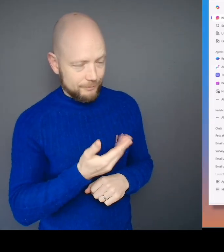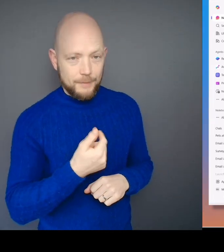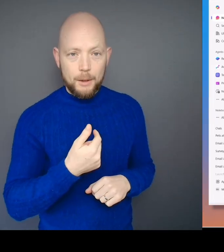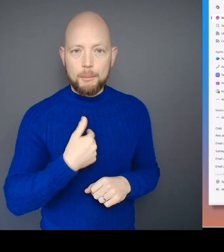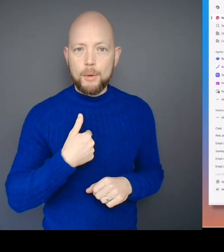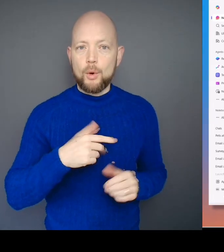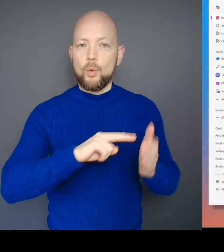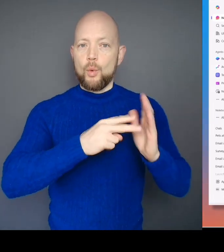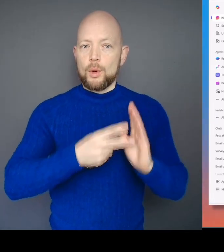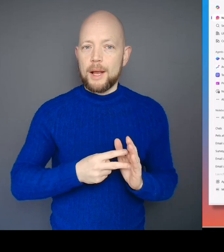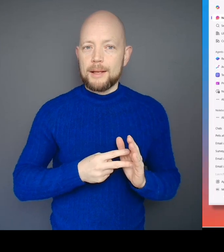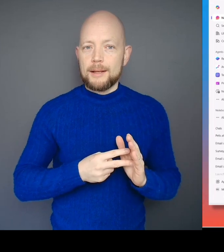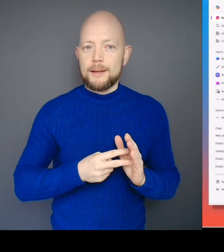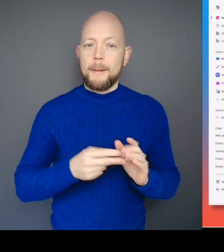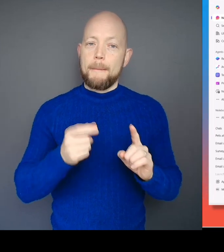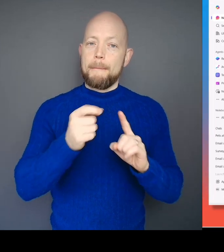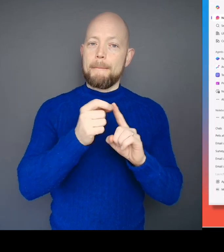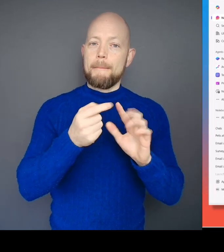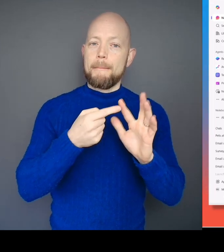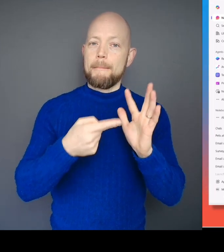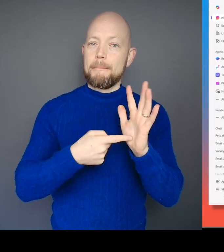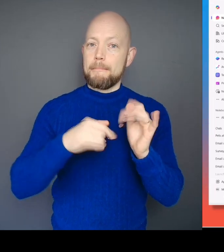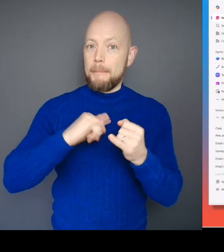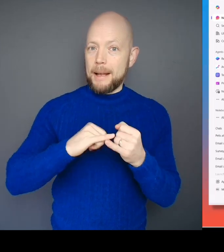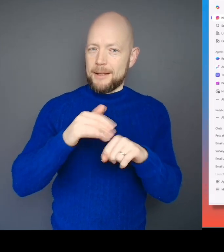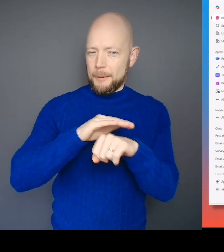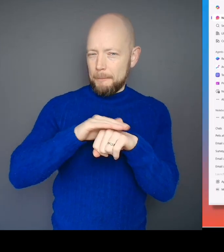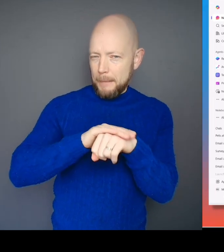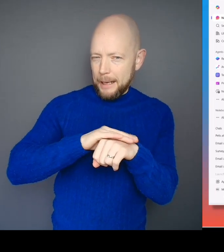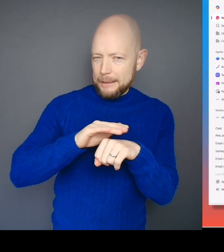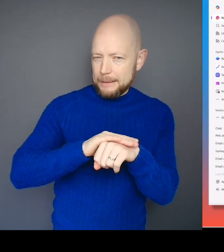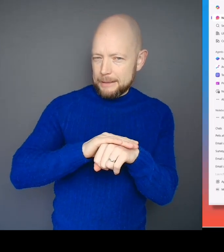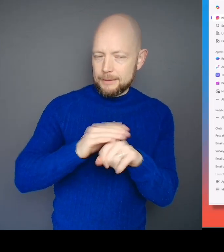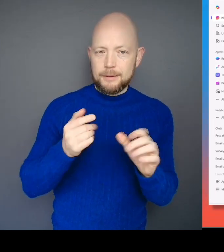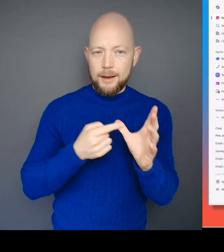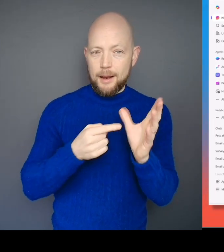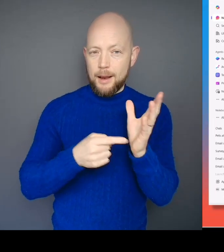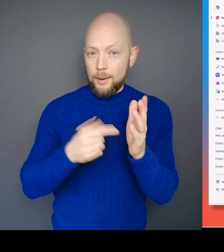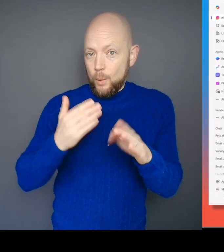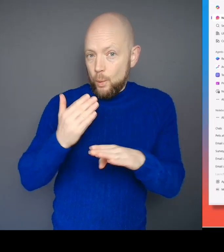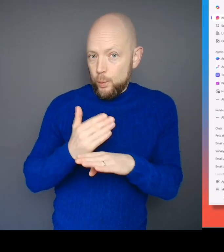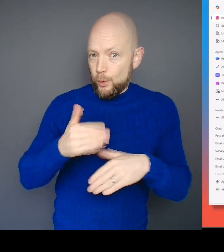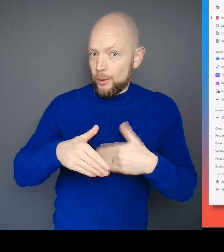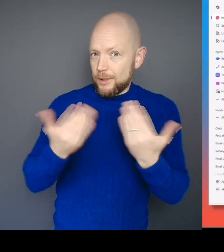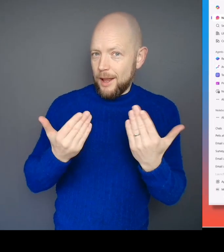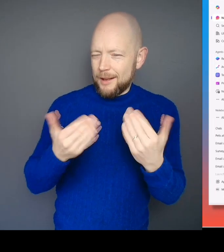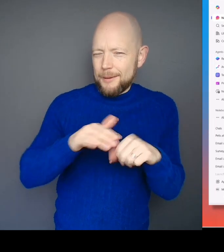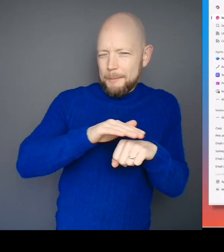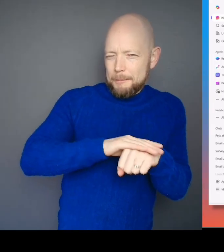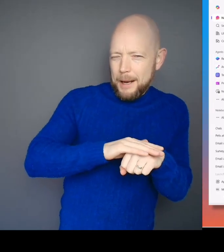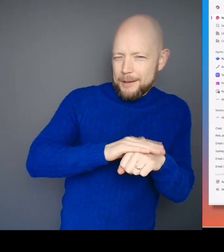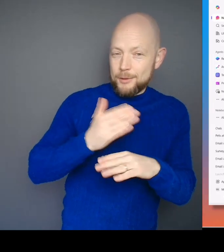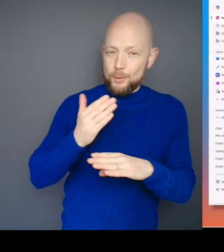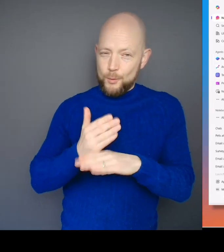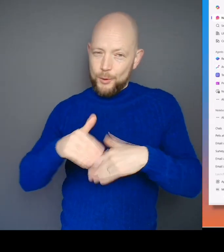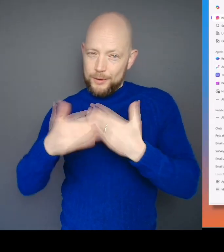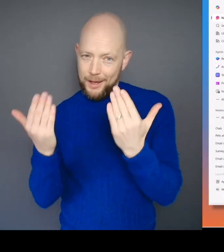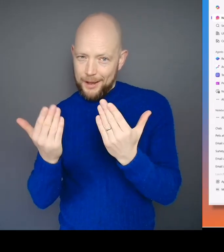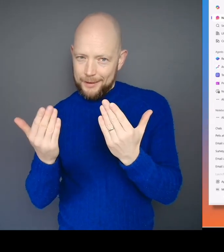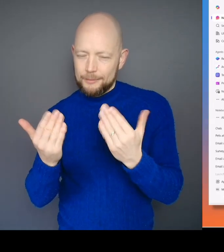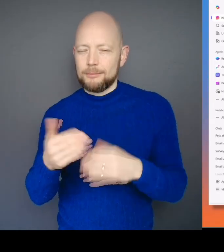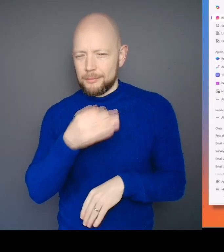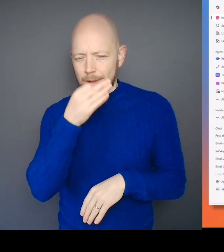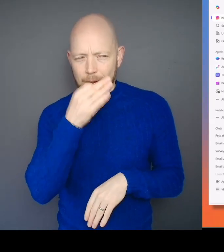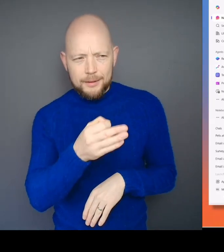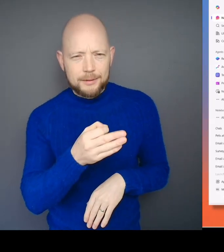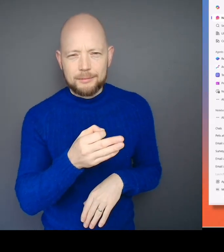tutorial, organizing a pets at work day, just because that is fun. So what I'm going to do to start with is just put a very simple prompt in here that